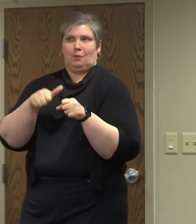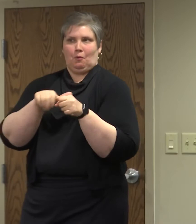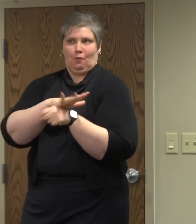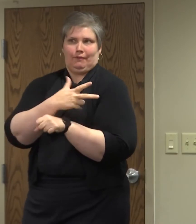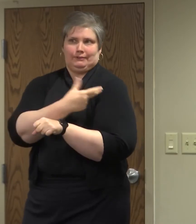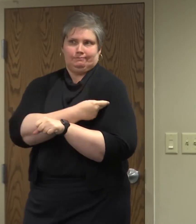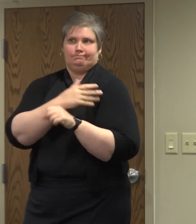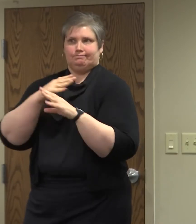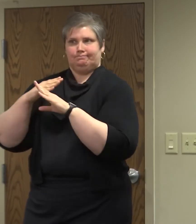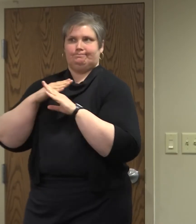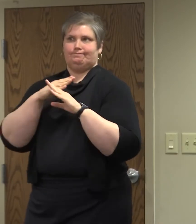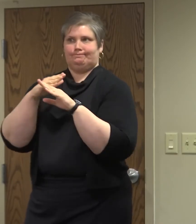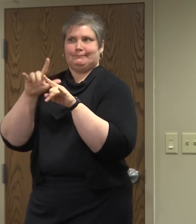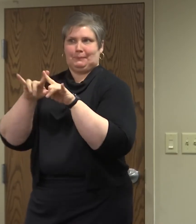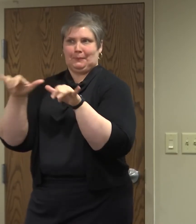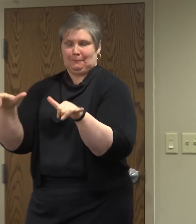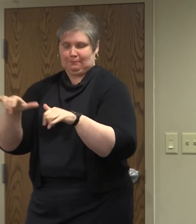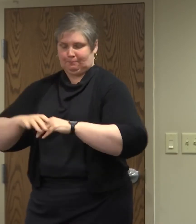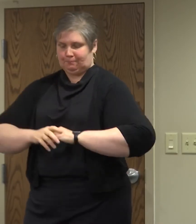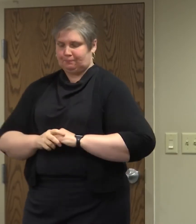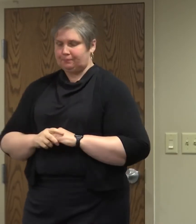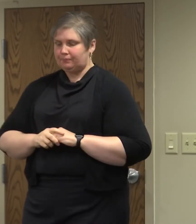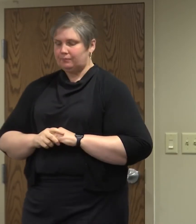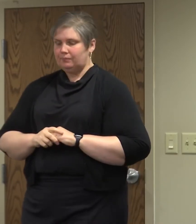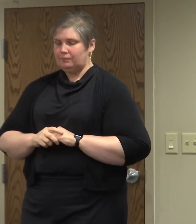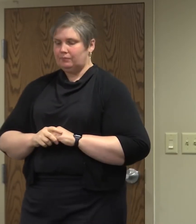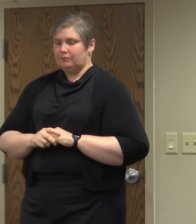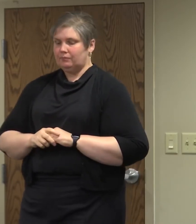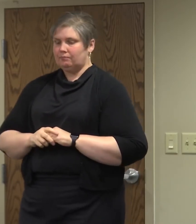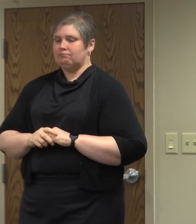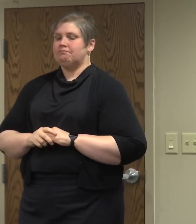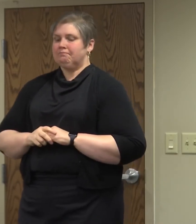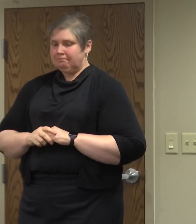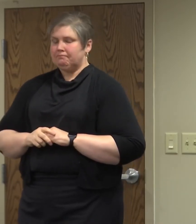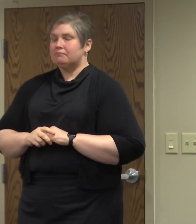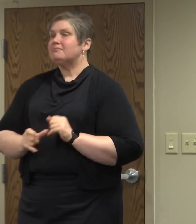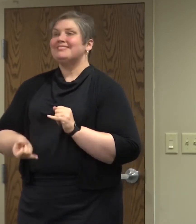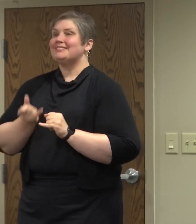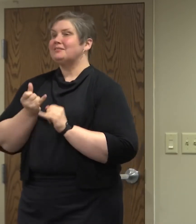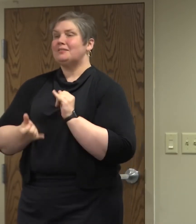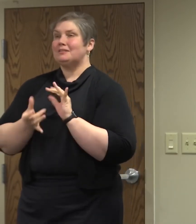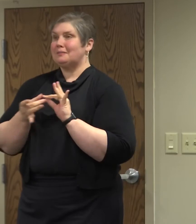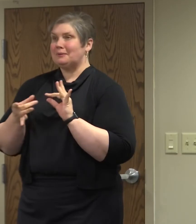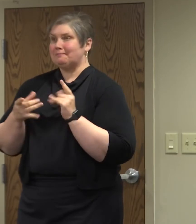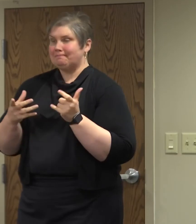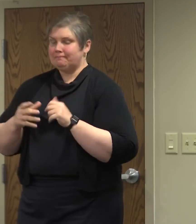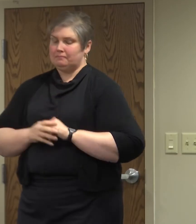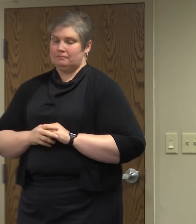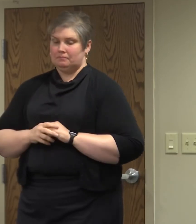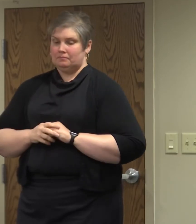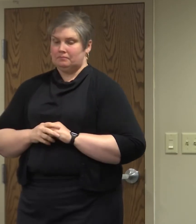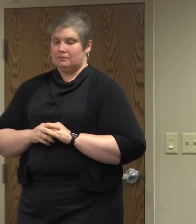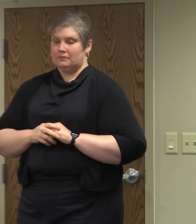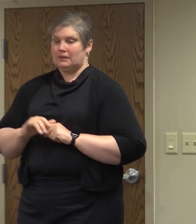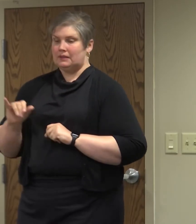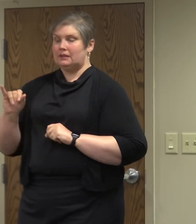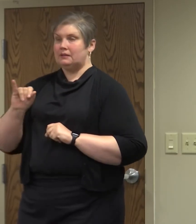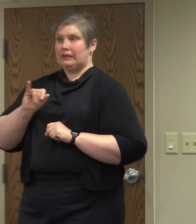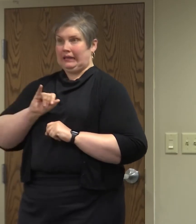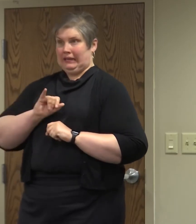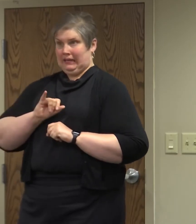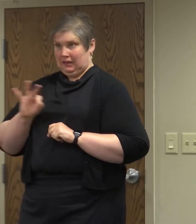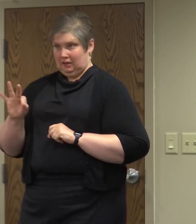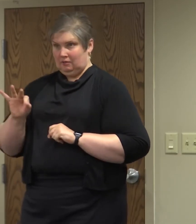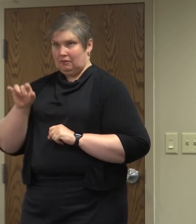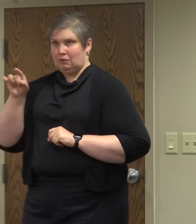if you believe you have the COVID infection or may have the COVID infection, the mayor is absolutely right.